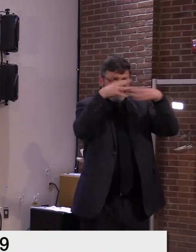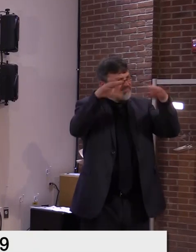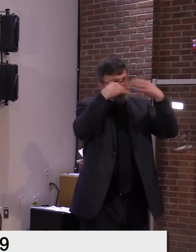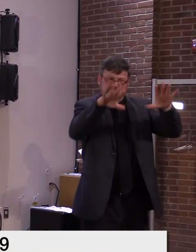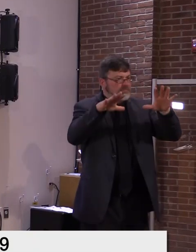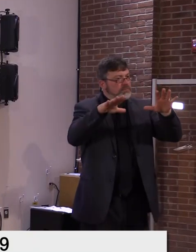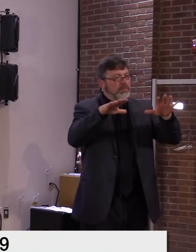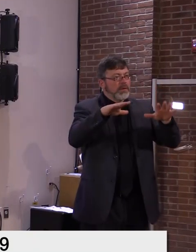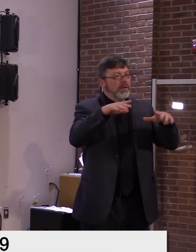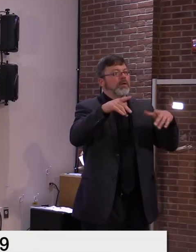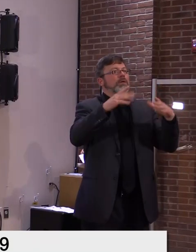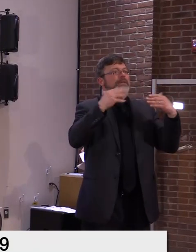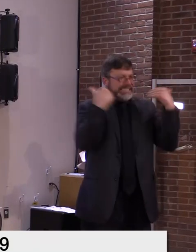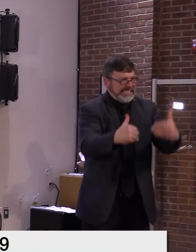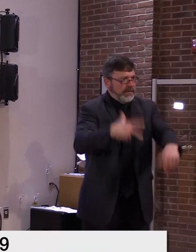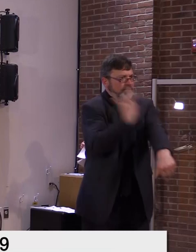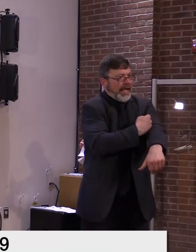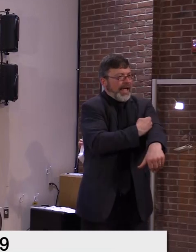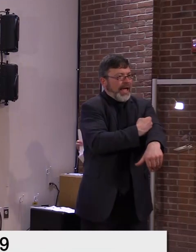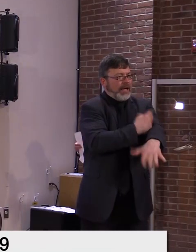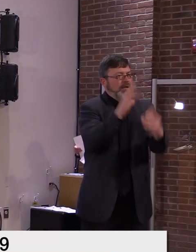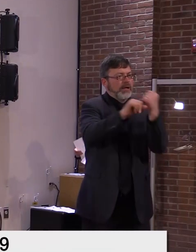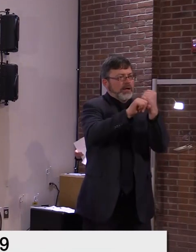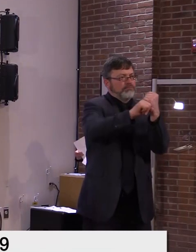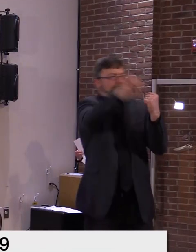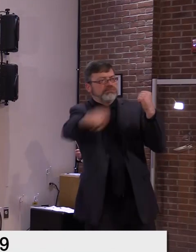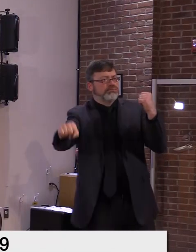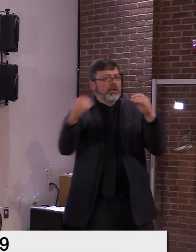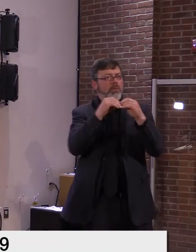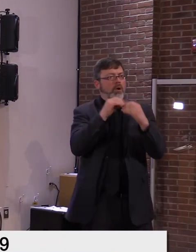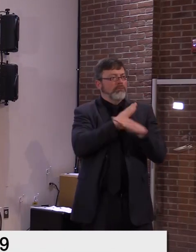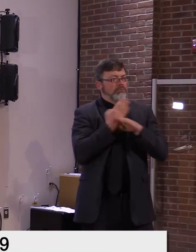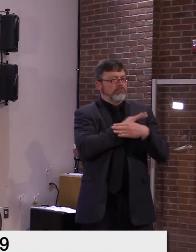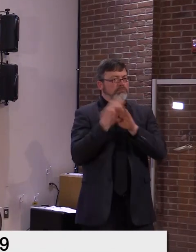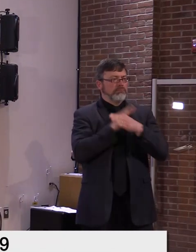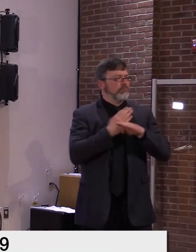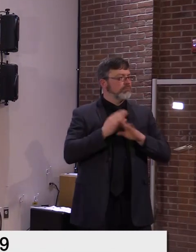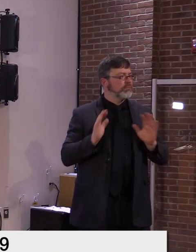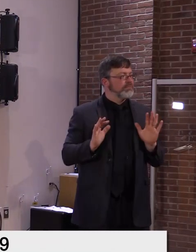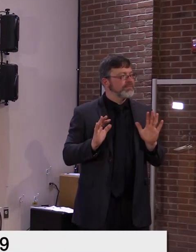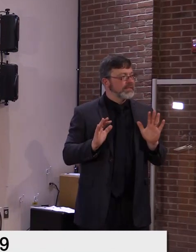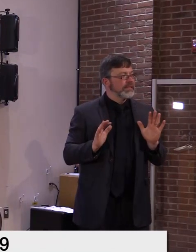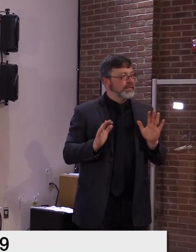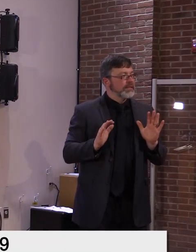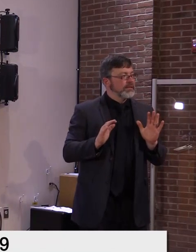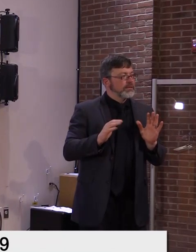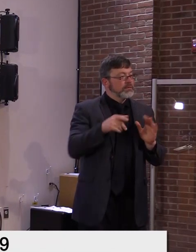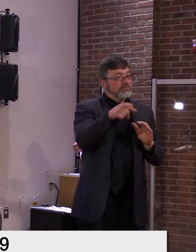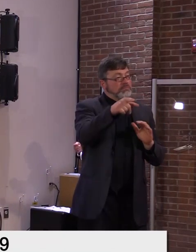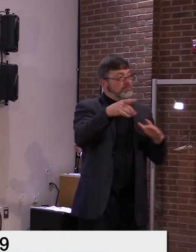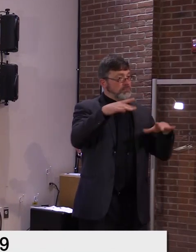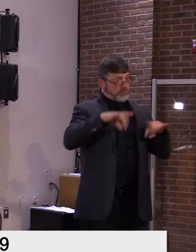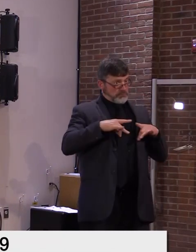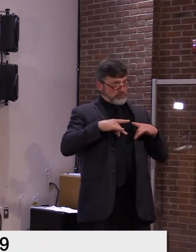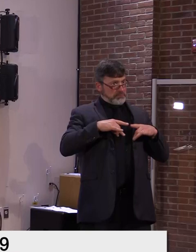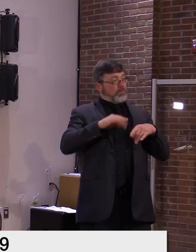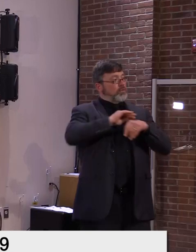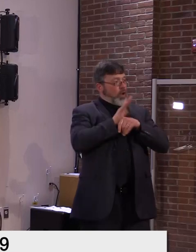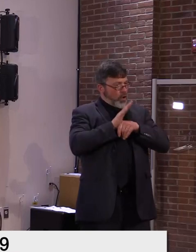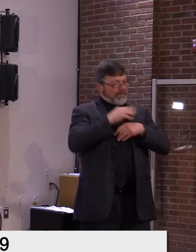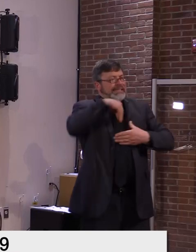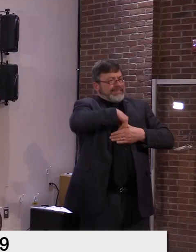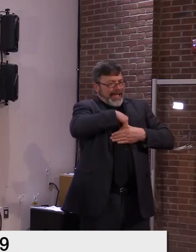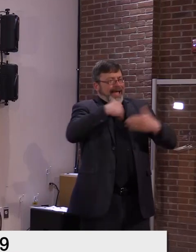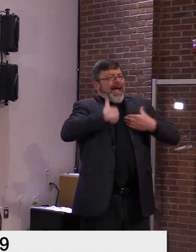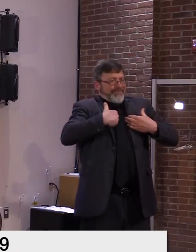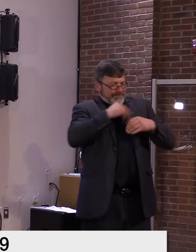lasts, although probably 6 or more months. Getting vaccinated will boost that immunity and give